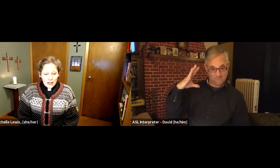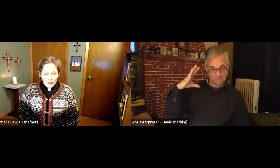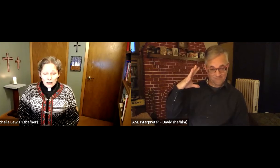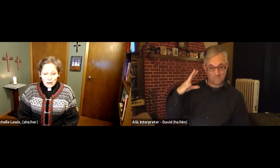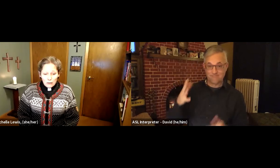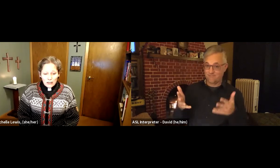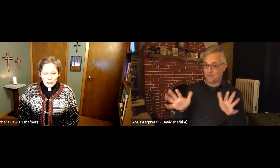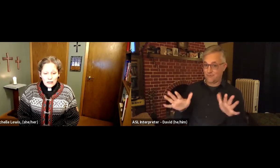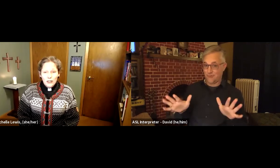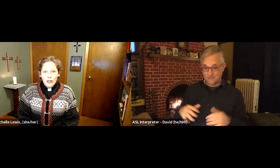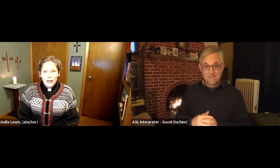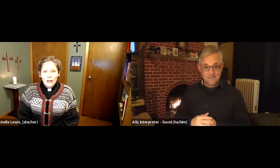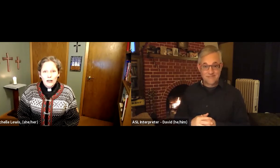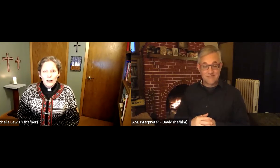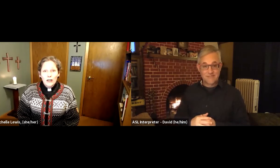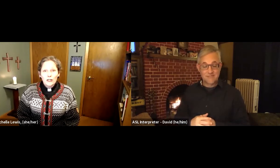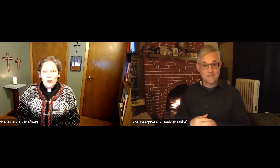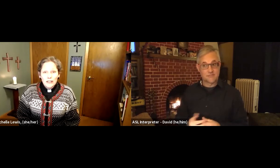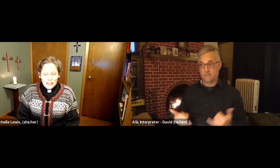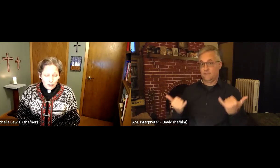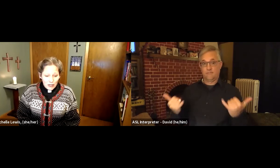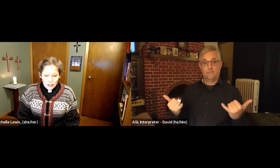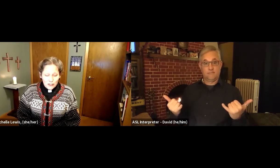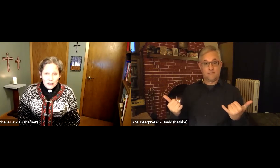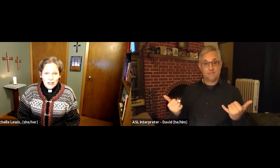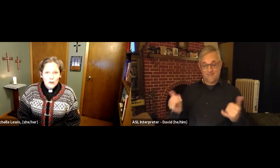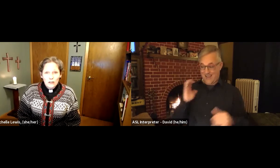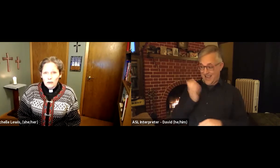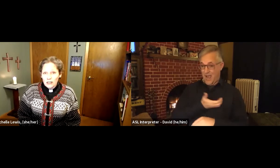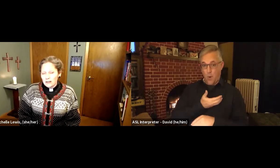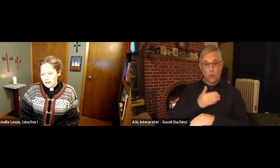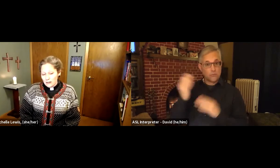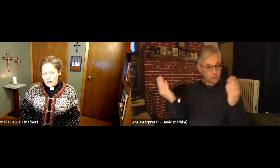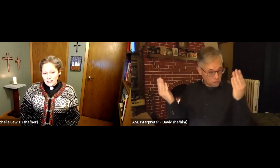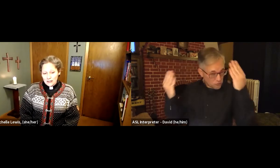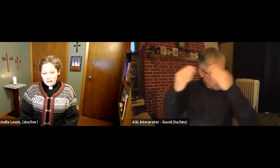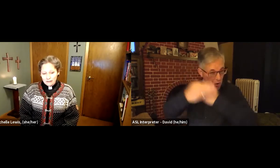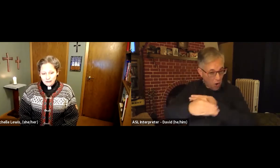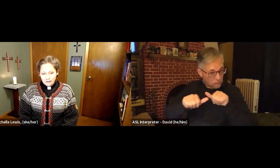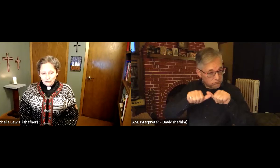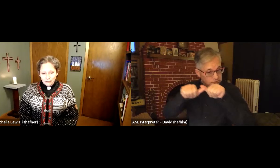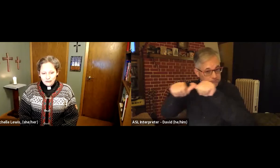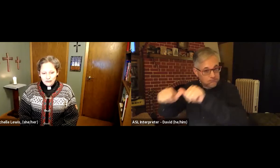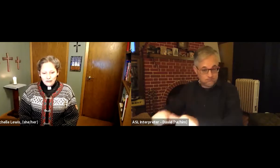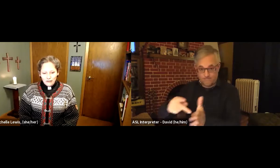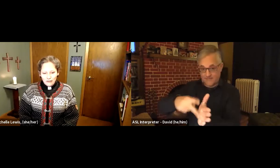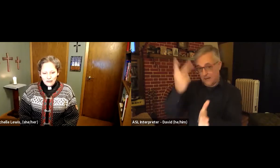This day, we have been in the dark twice as much as we have been in the light.